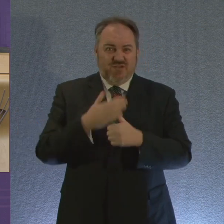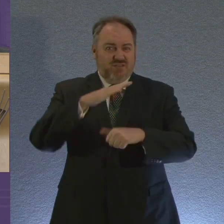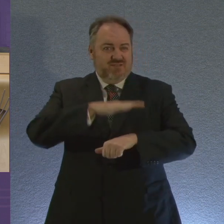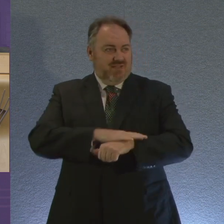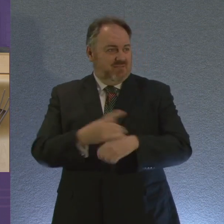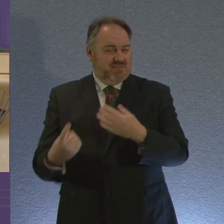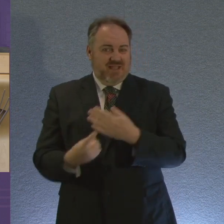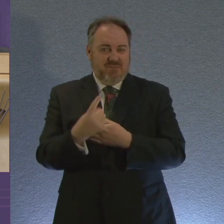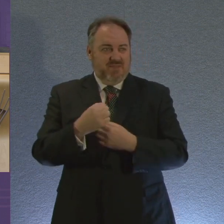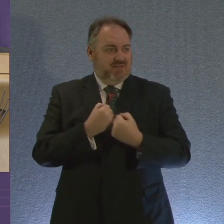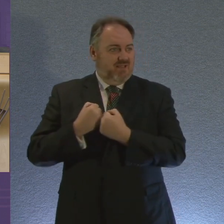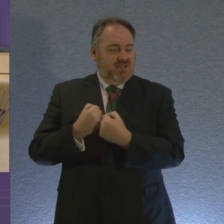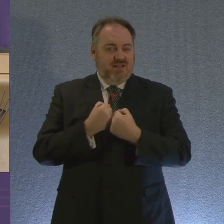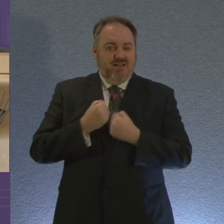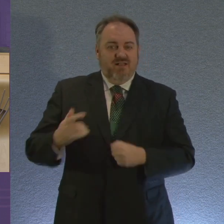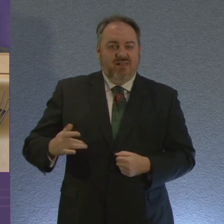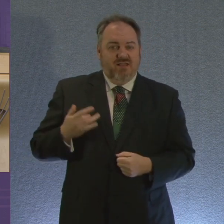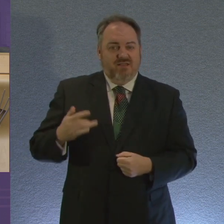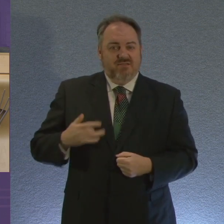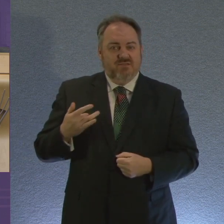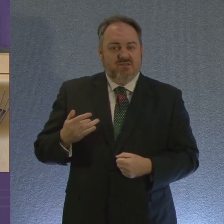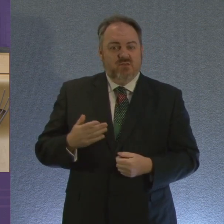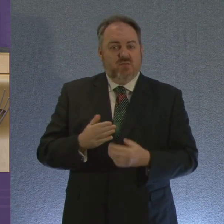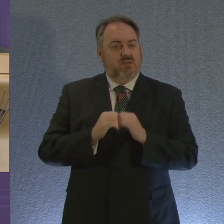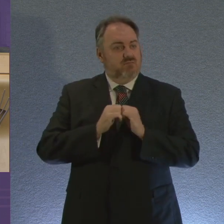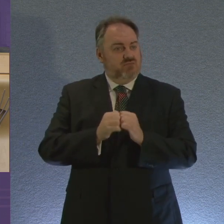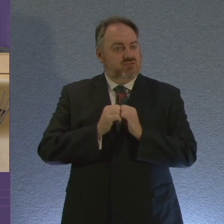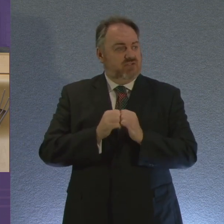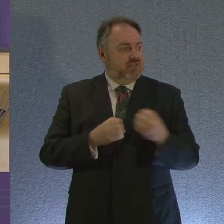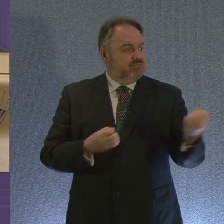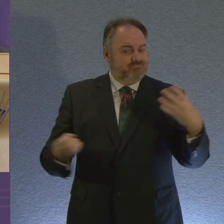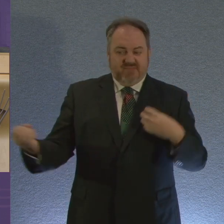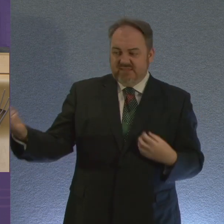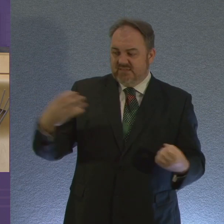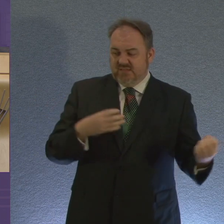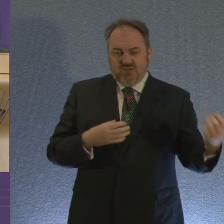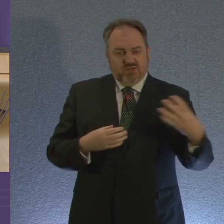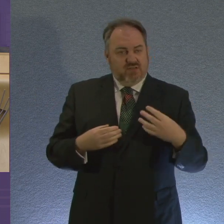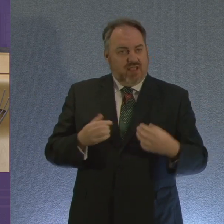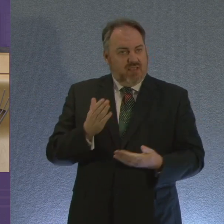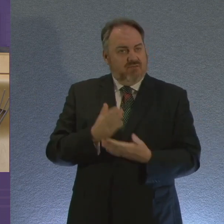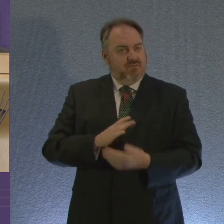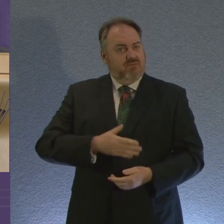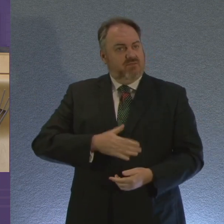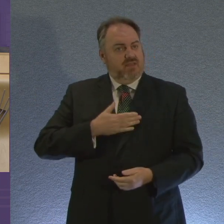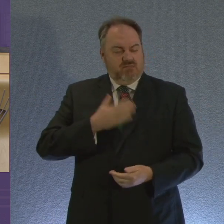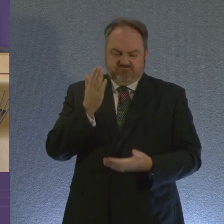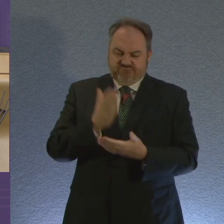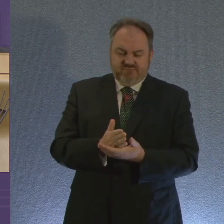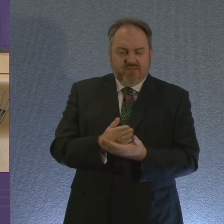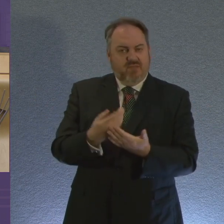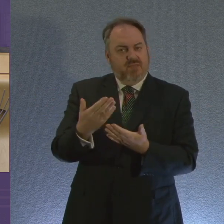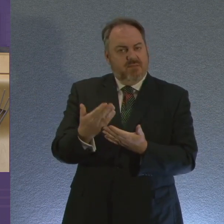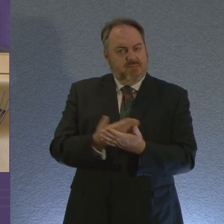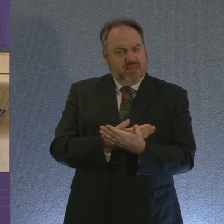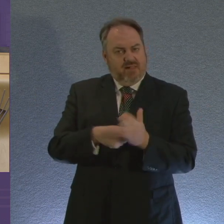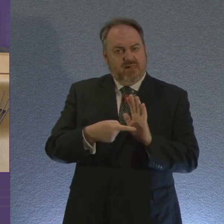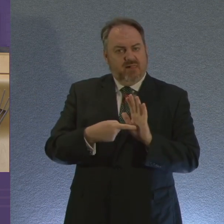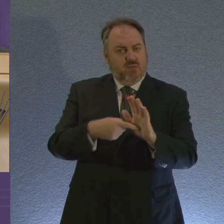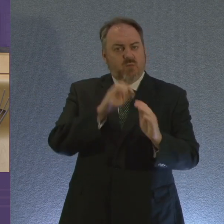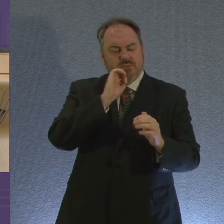common goal, and judging by the measured contributions so far, I'm confident this pivotal bill will pass today. Much continues to be said about the